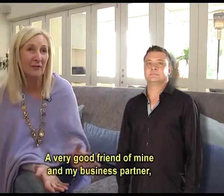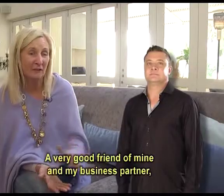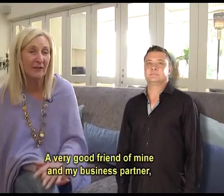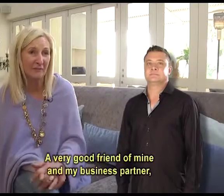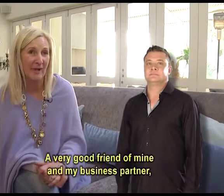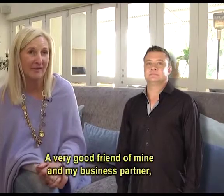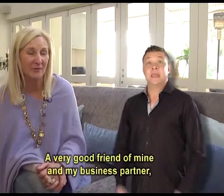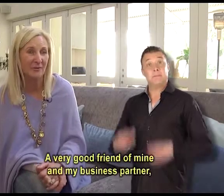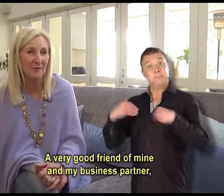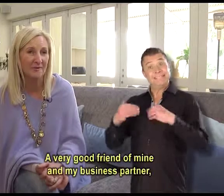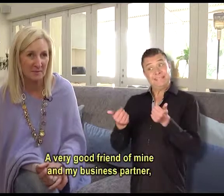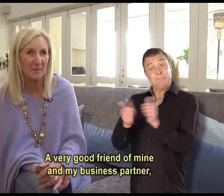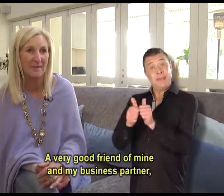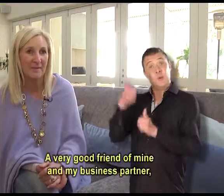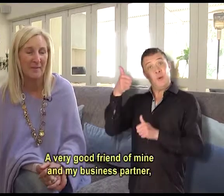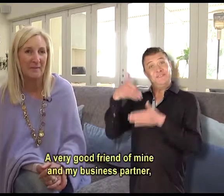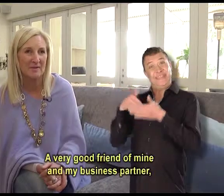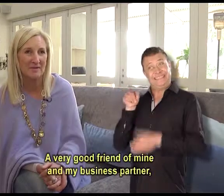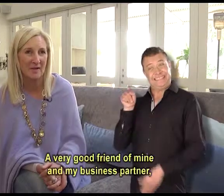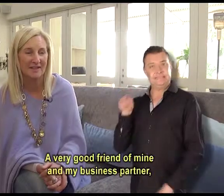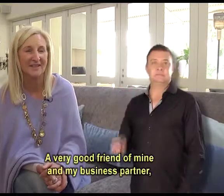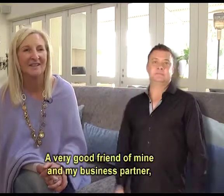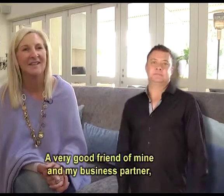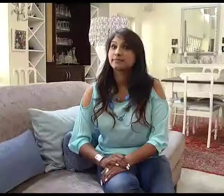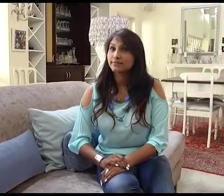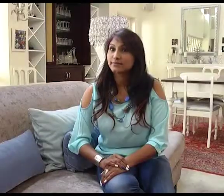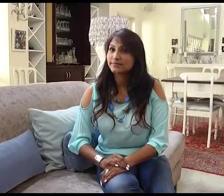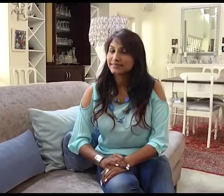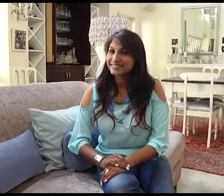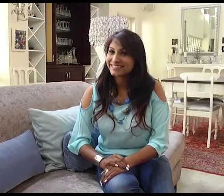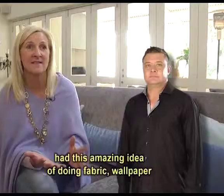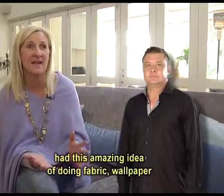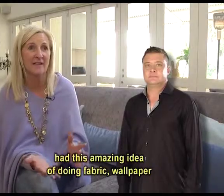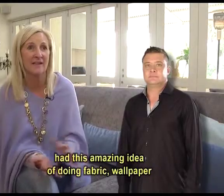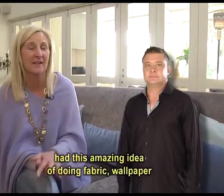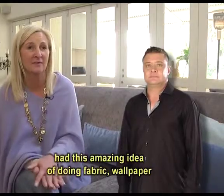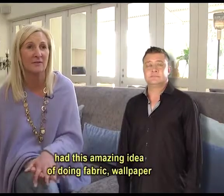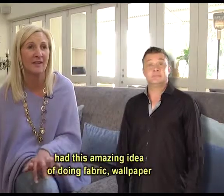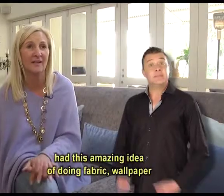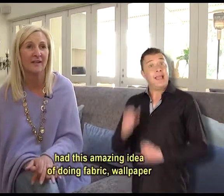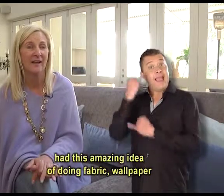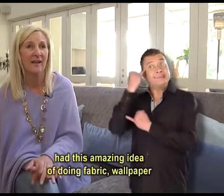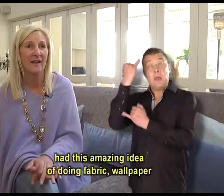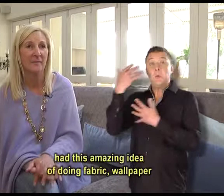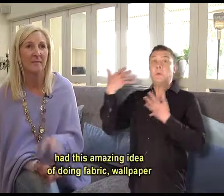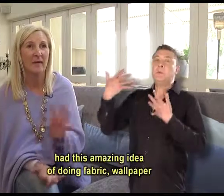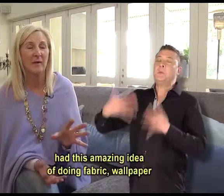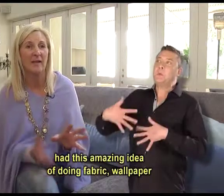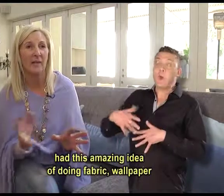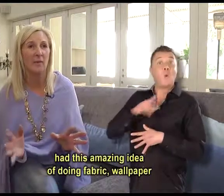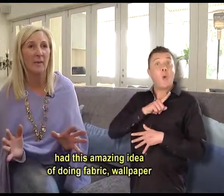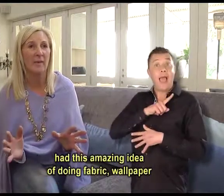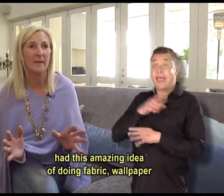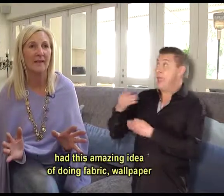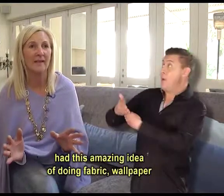A very good friend of mine who subsequently became my business partner, she had this amazing idea of doing